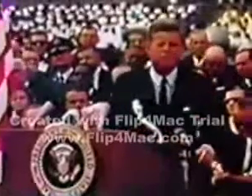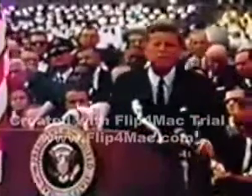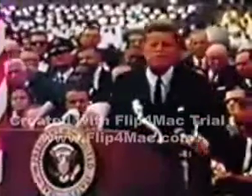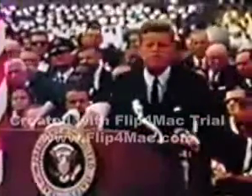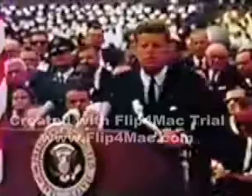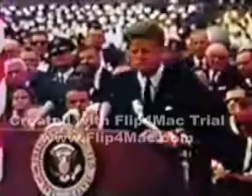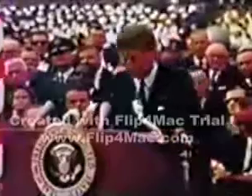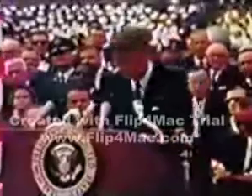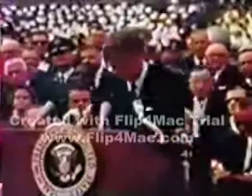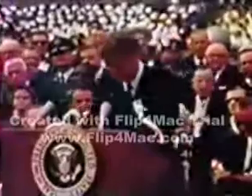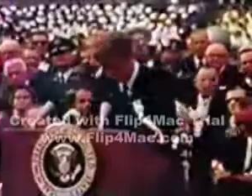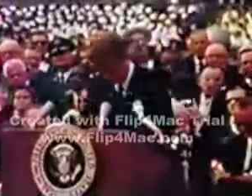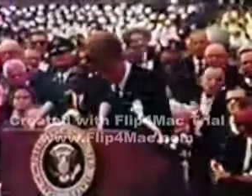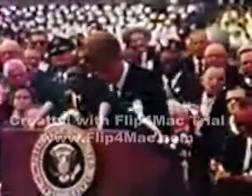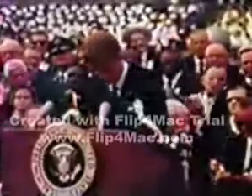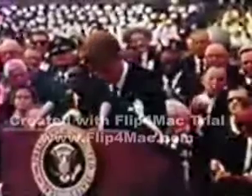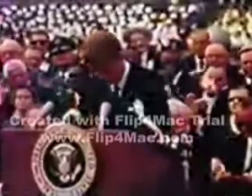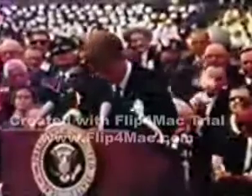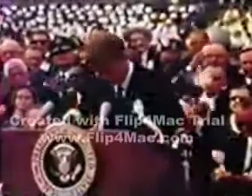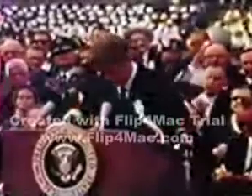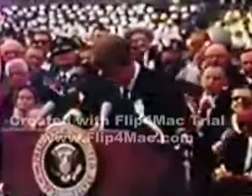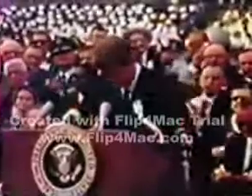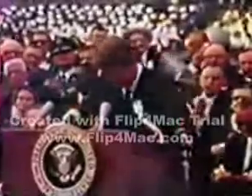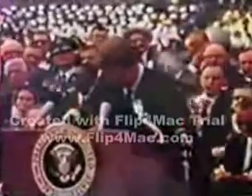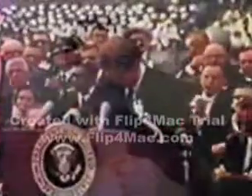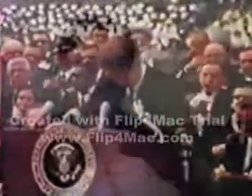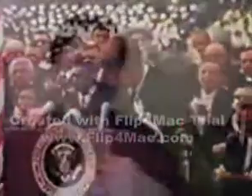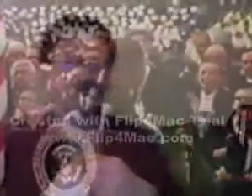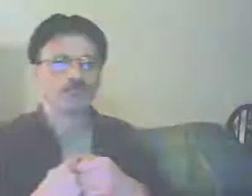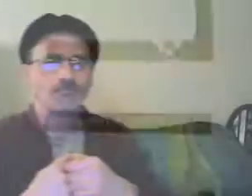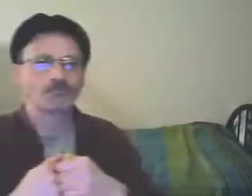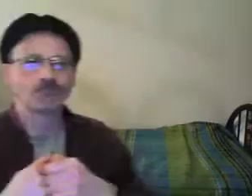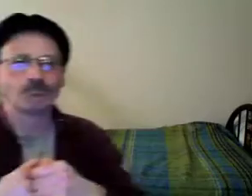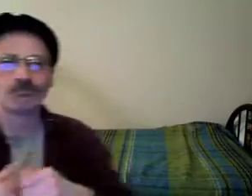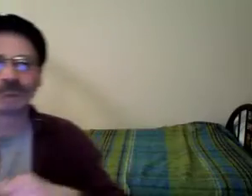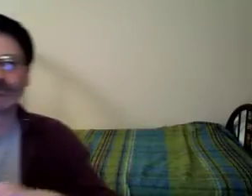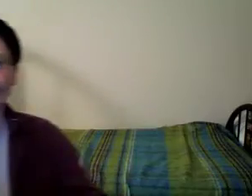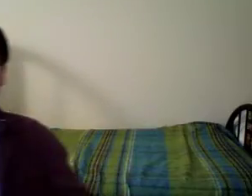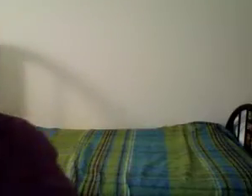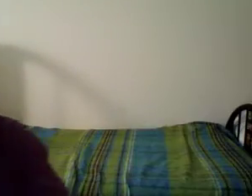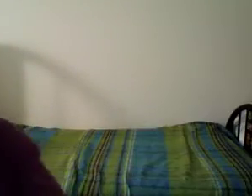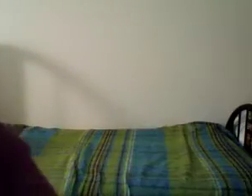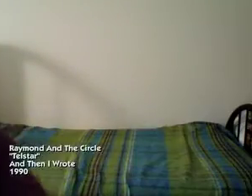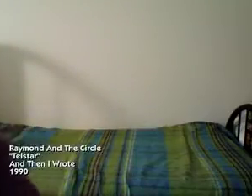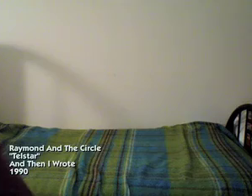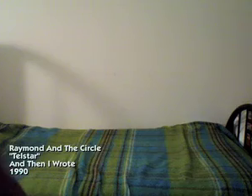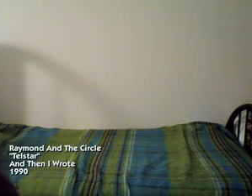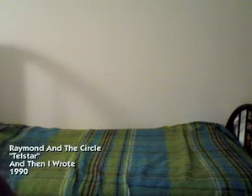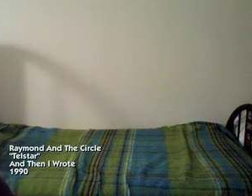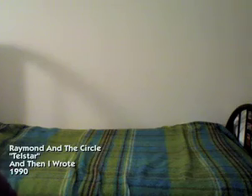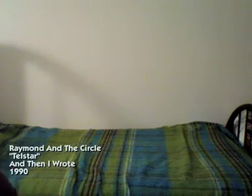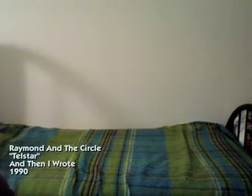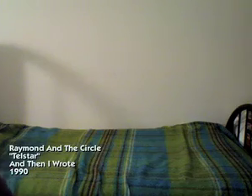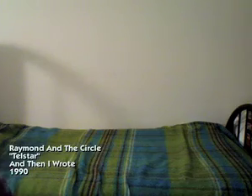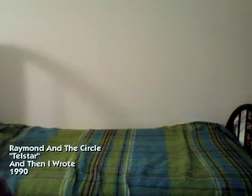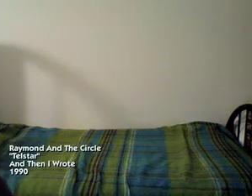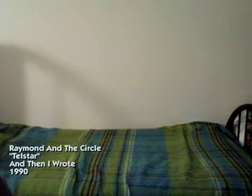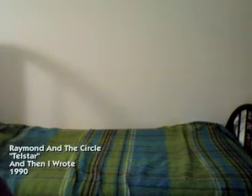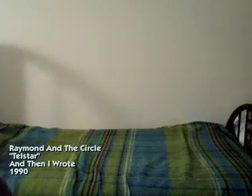this program a high national priority. Even though I realize that this is, in some measure, an act of